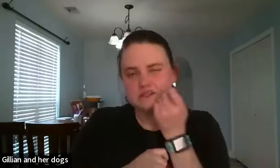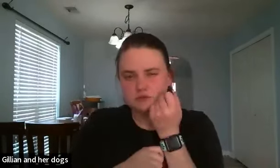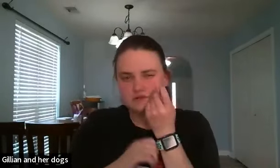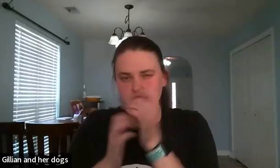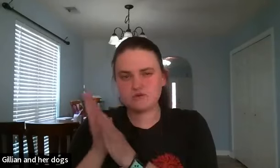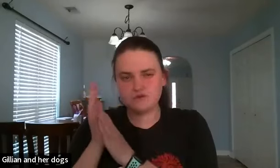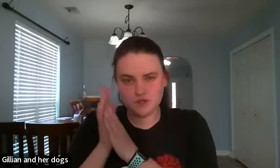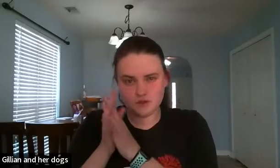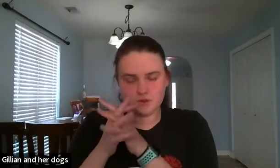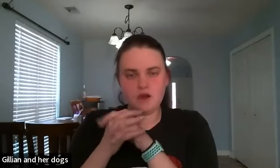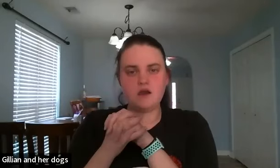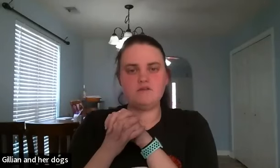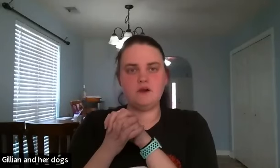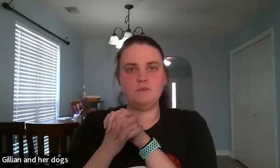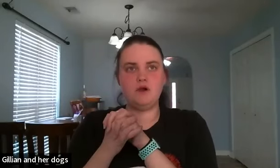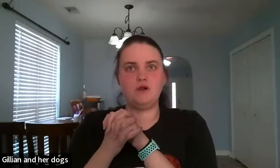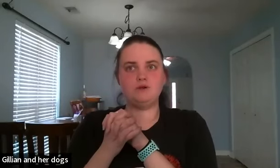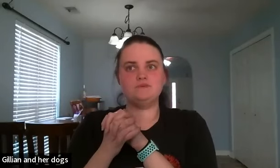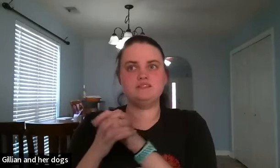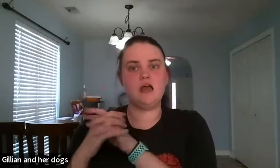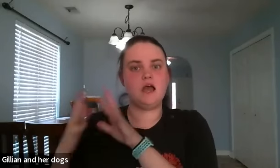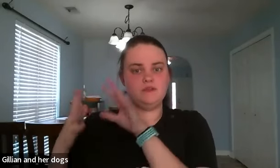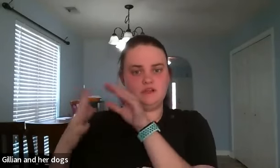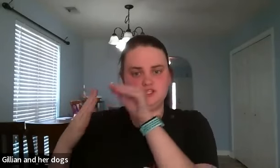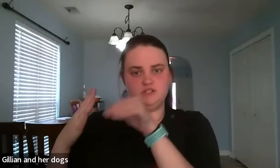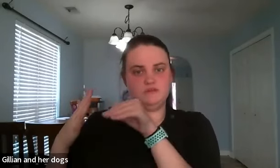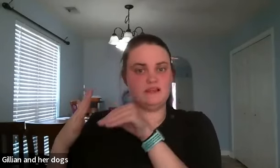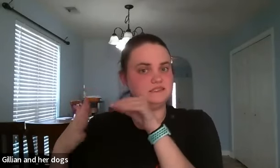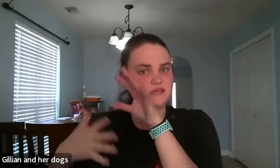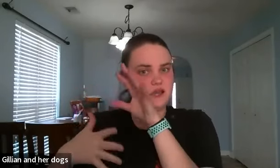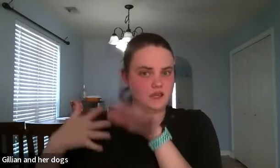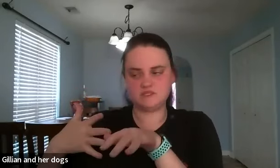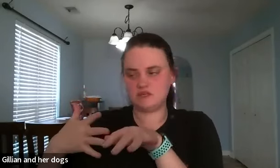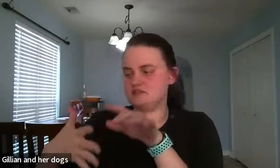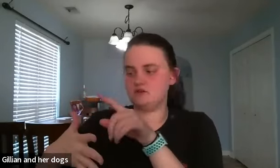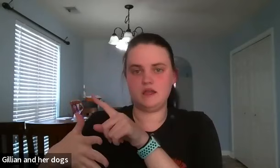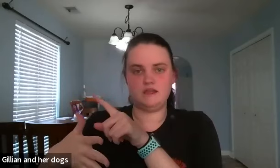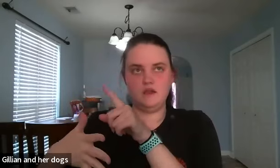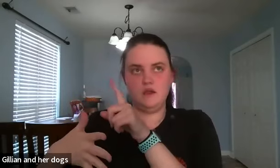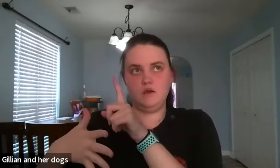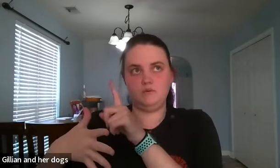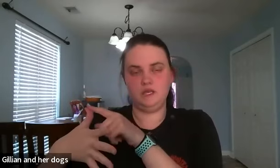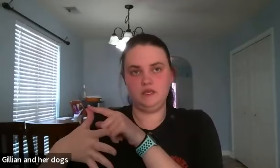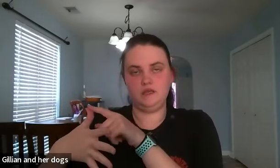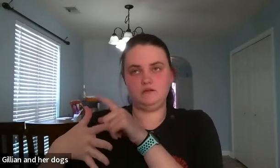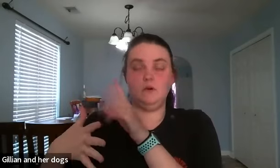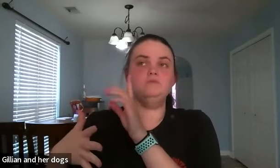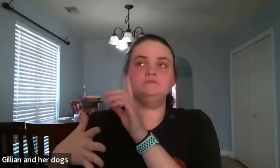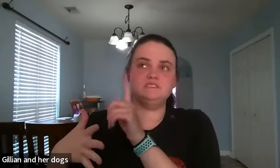little bit of a review of our time, like our generalized time sign. So like week, well,